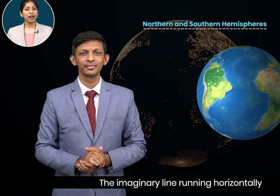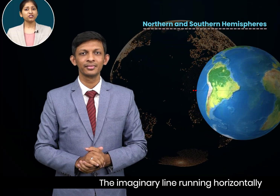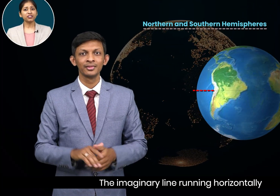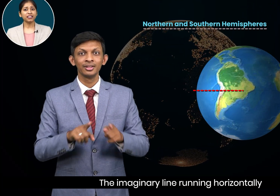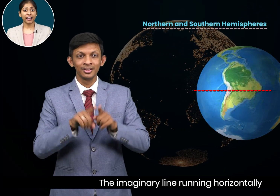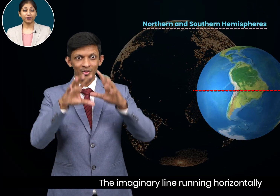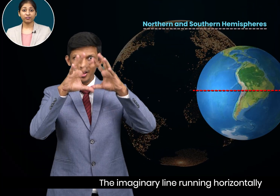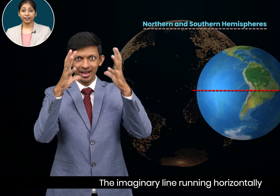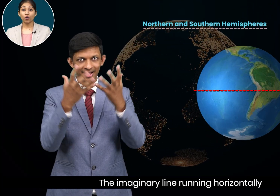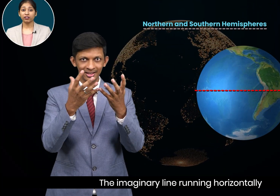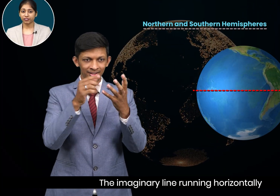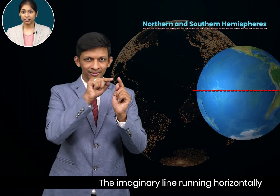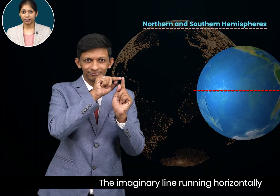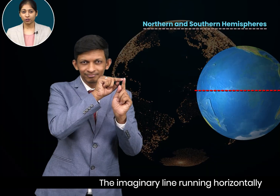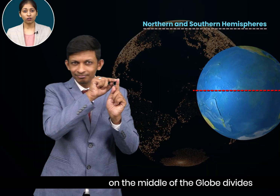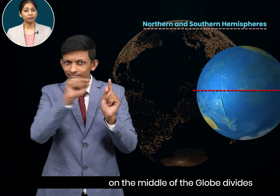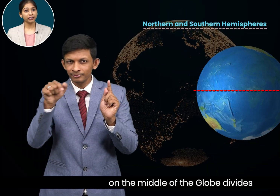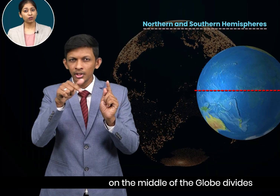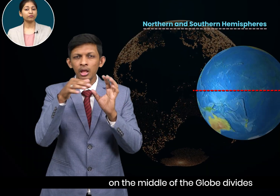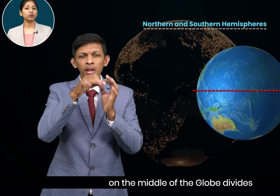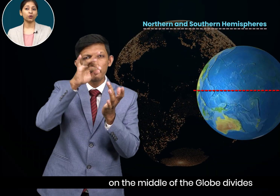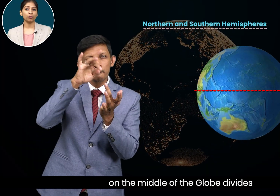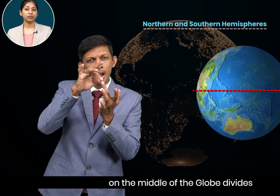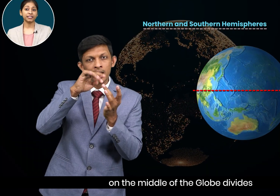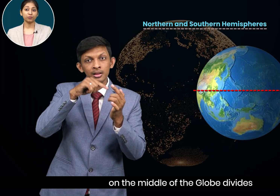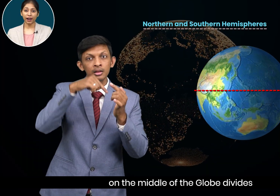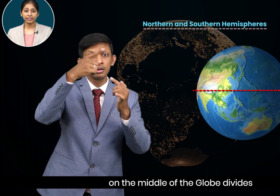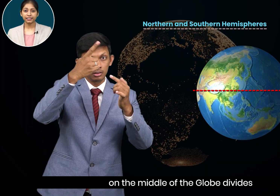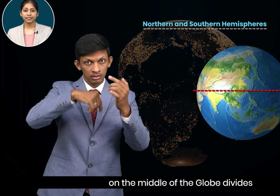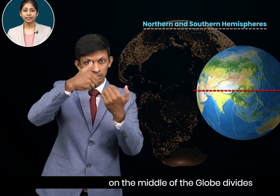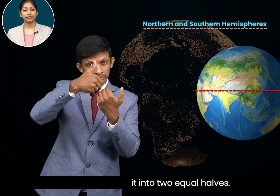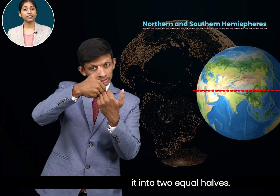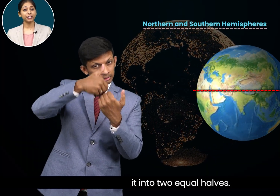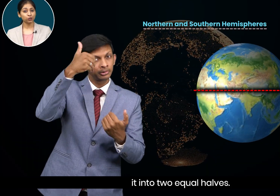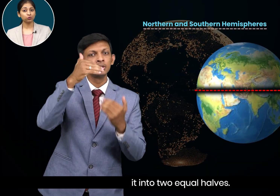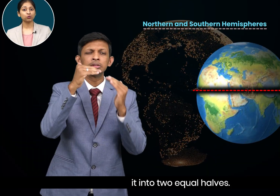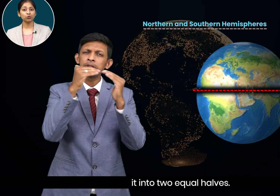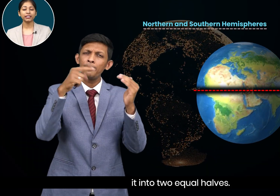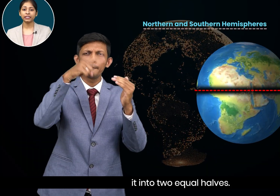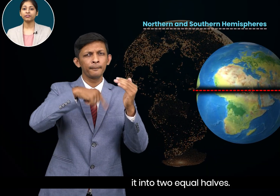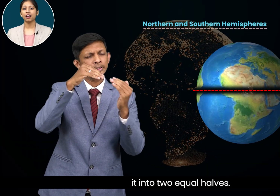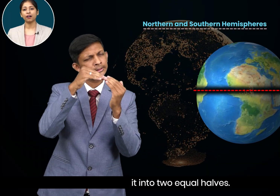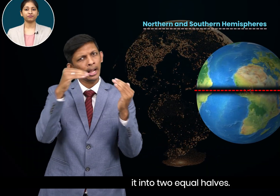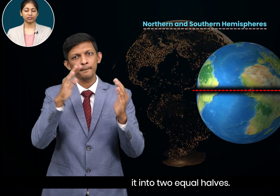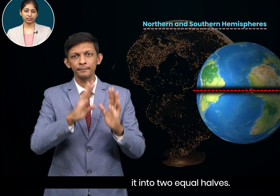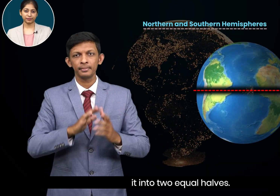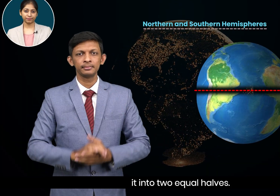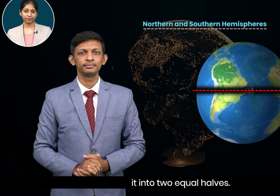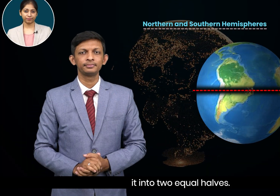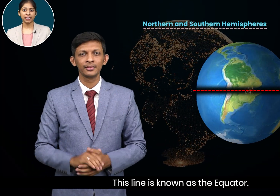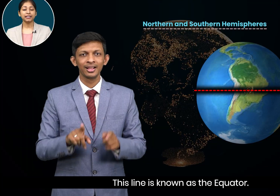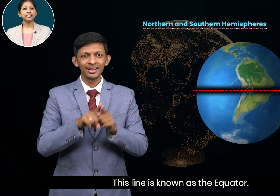The imaginary line running horizontally on the middle of the globe divides it into two equal